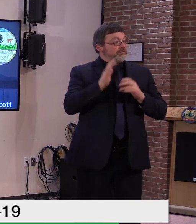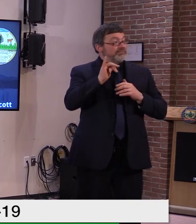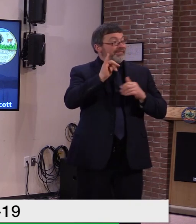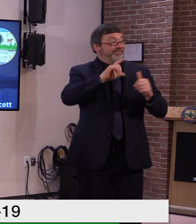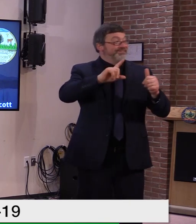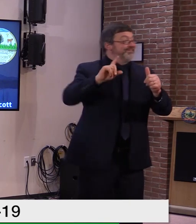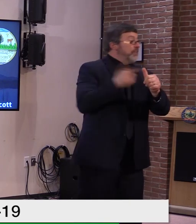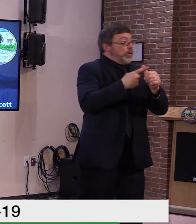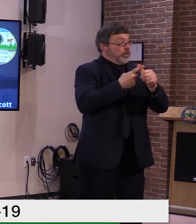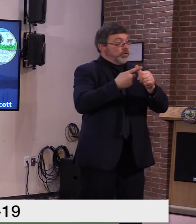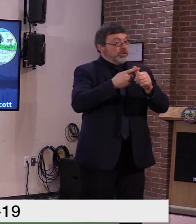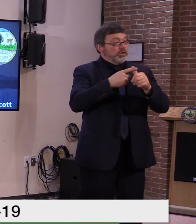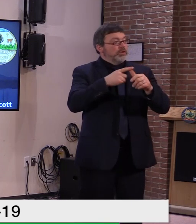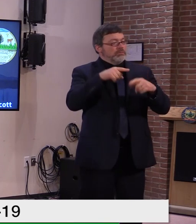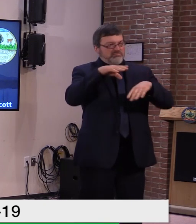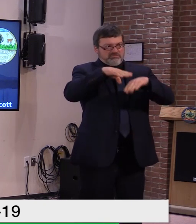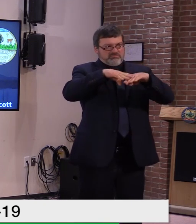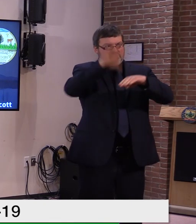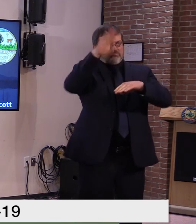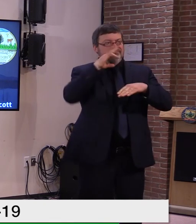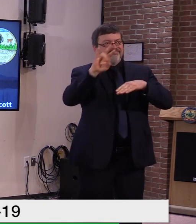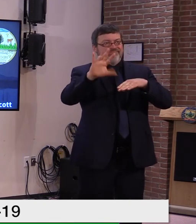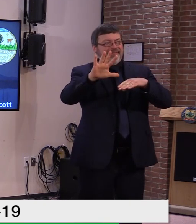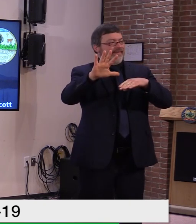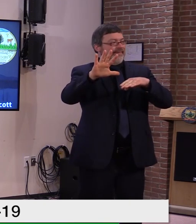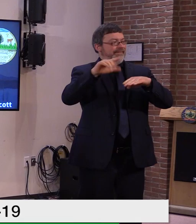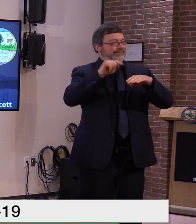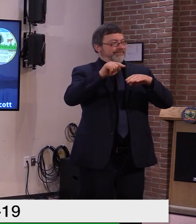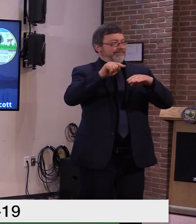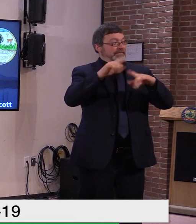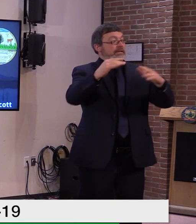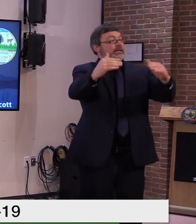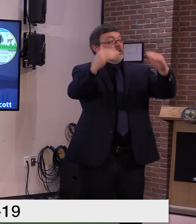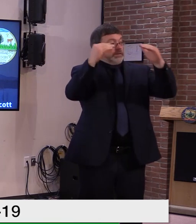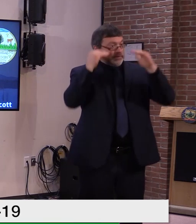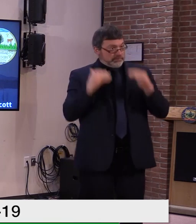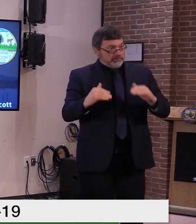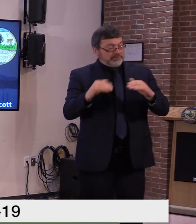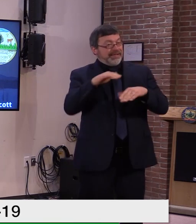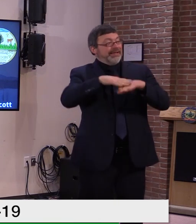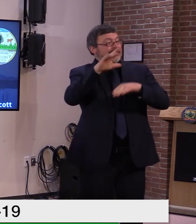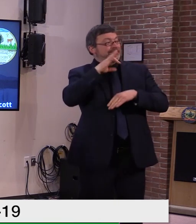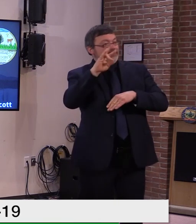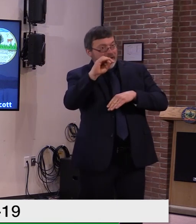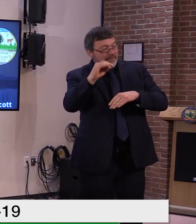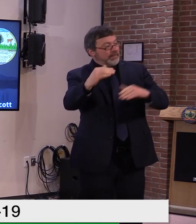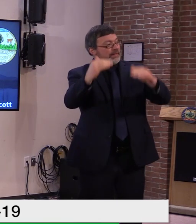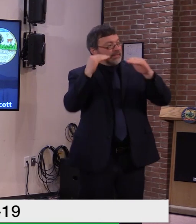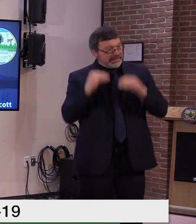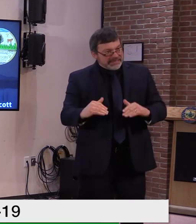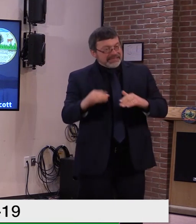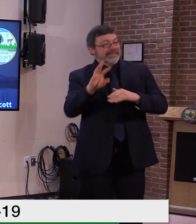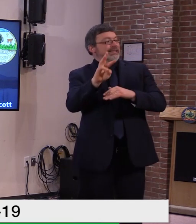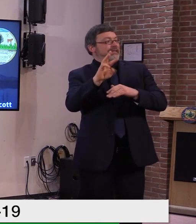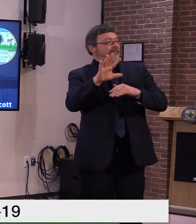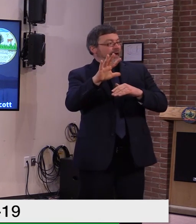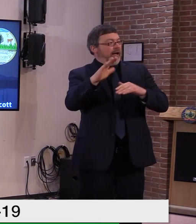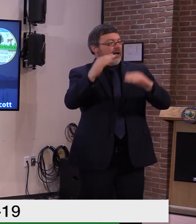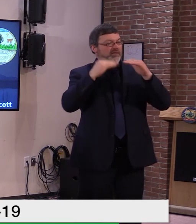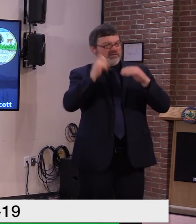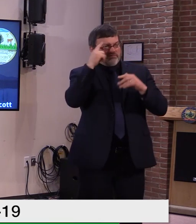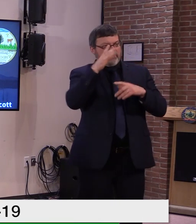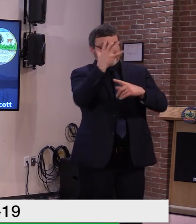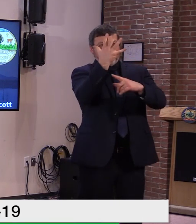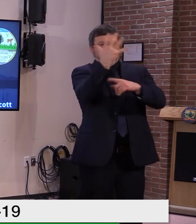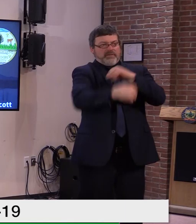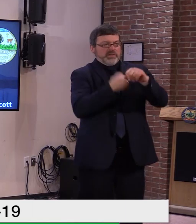over, and then 65 and older, and so on and so forth. Underlying conditions will be